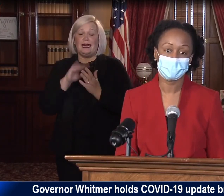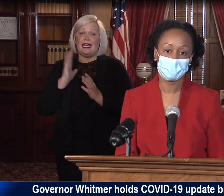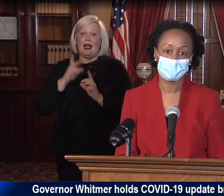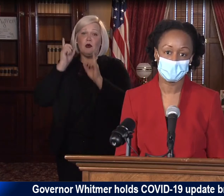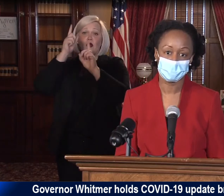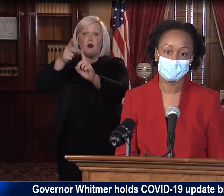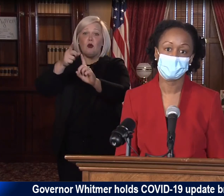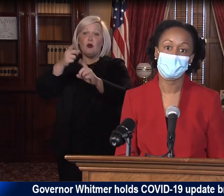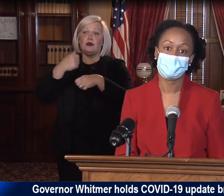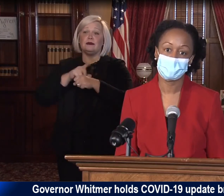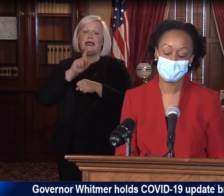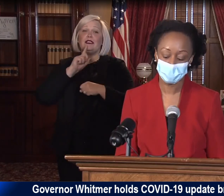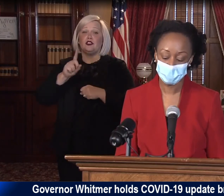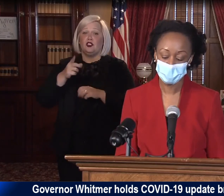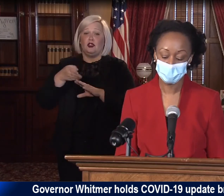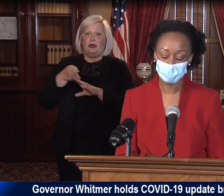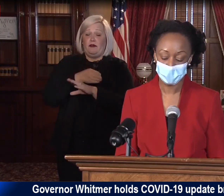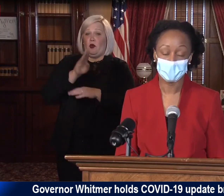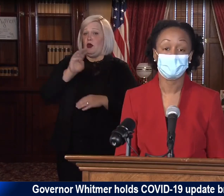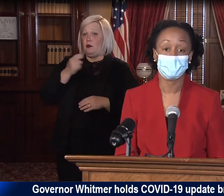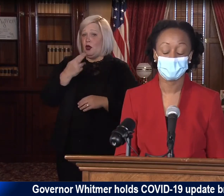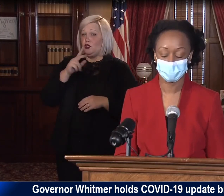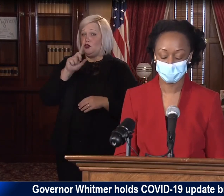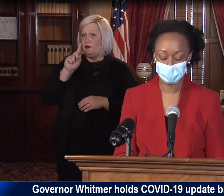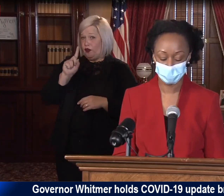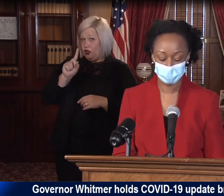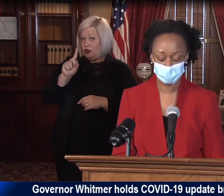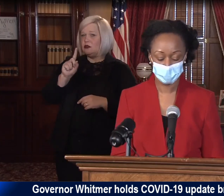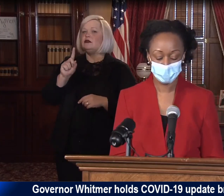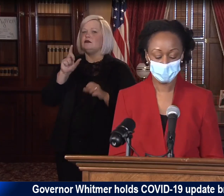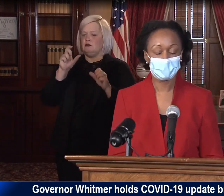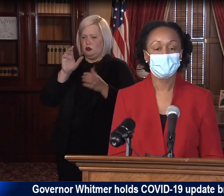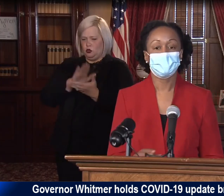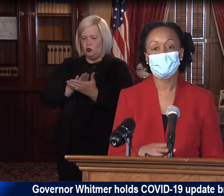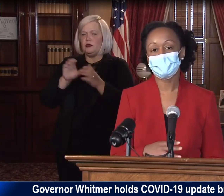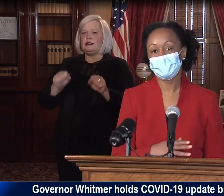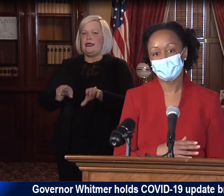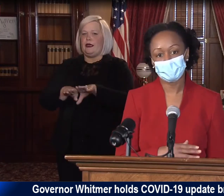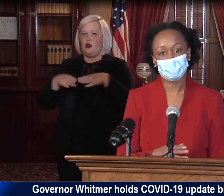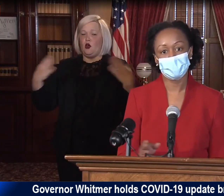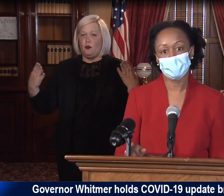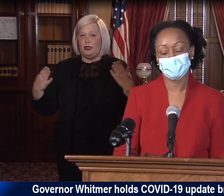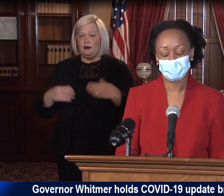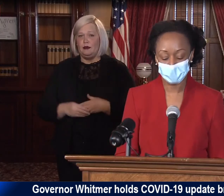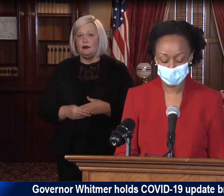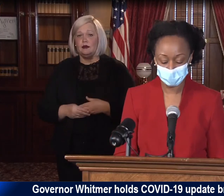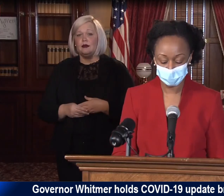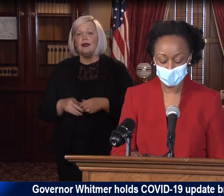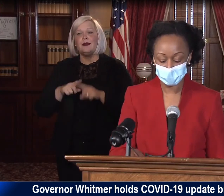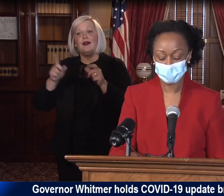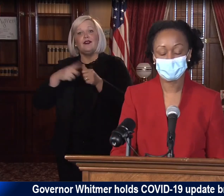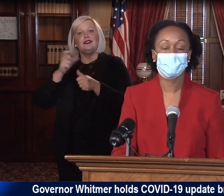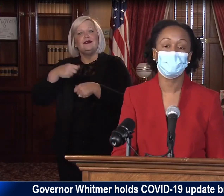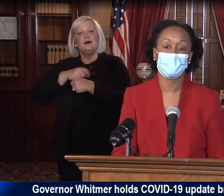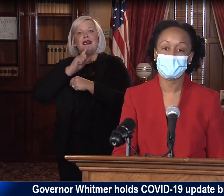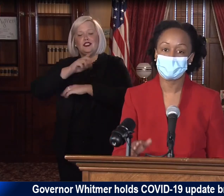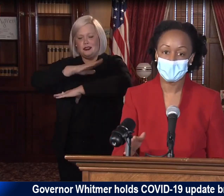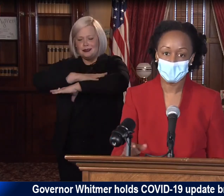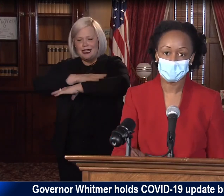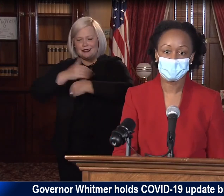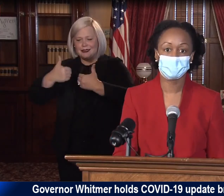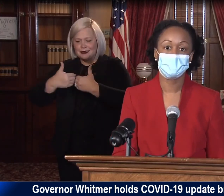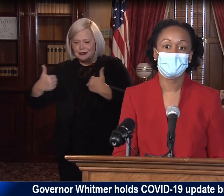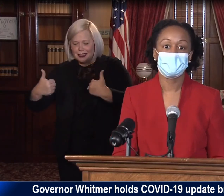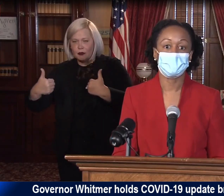to have this option before or by March 1st. Things like appropriate spacing of desks,